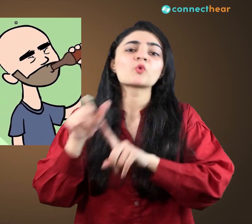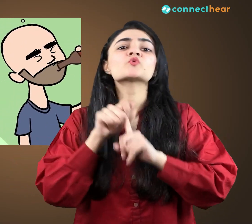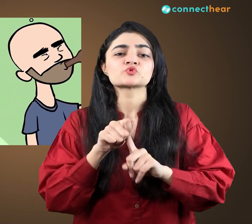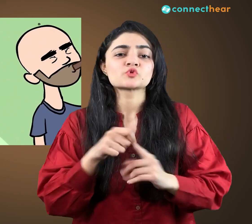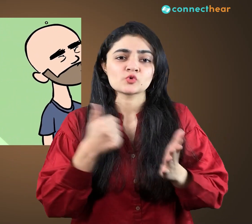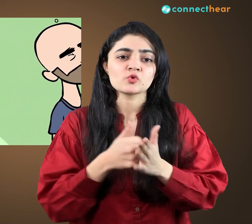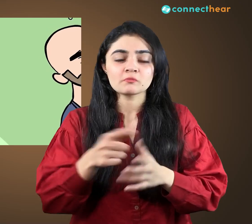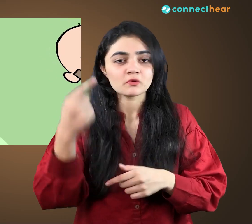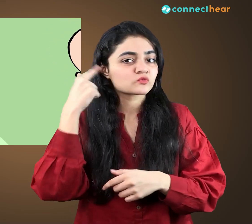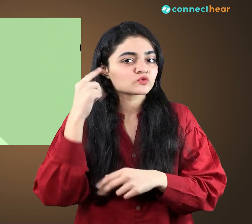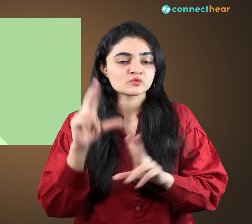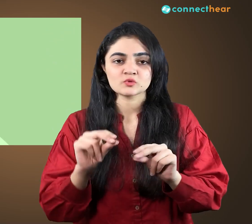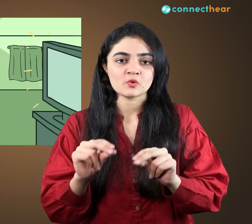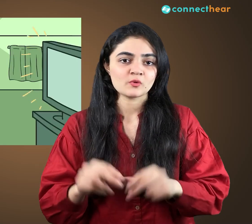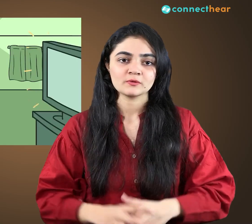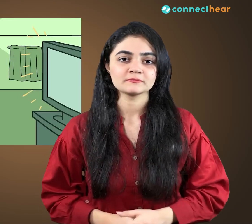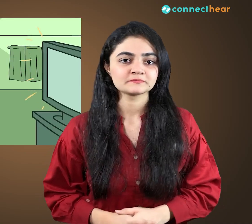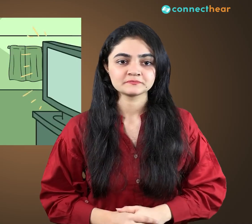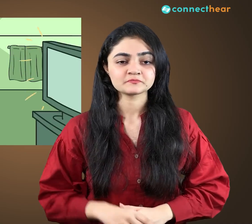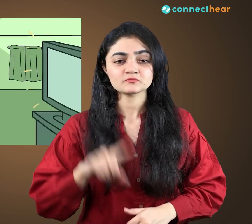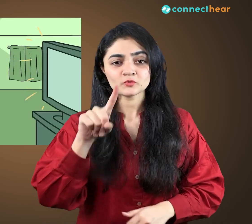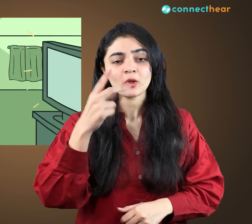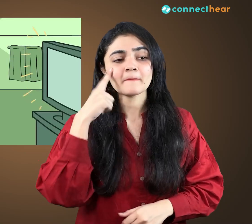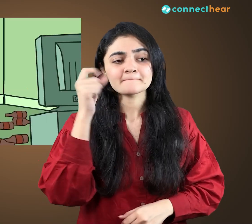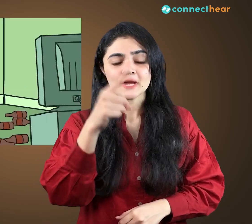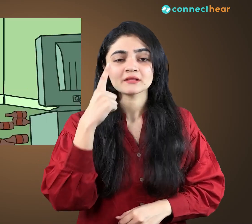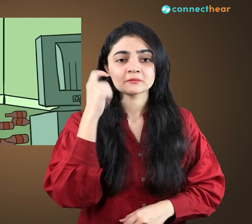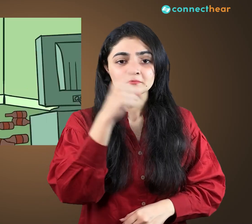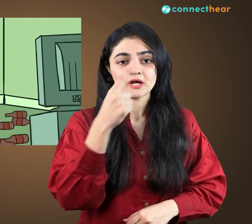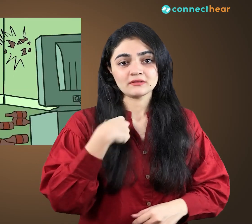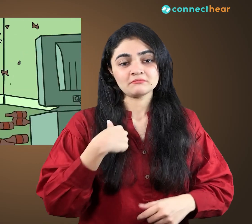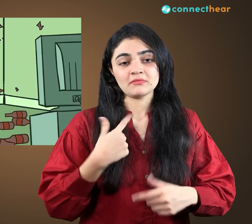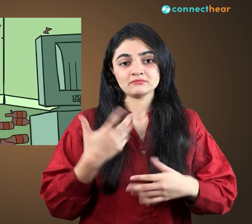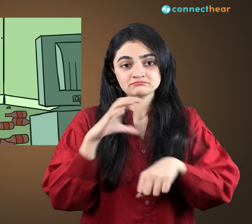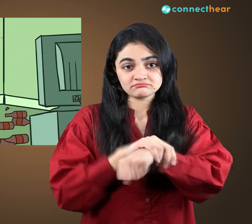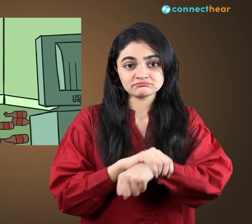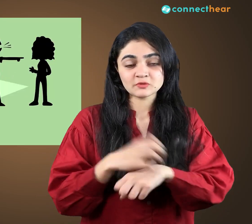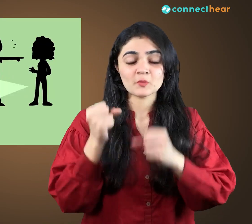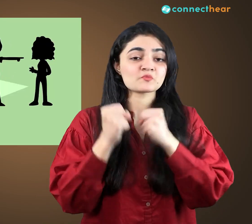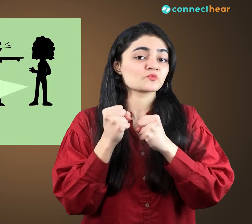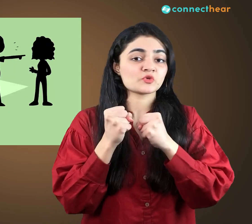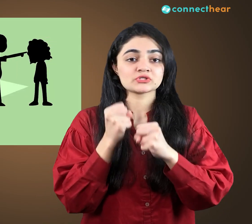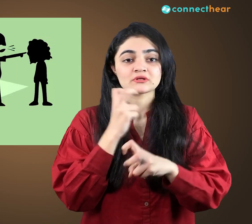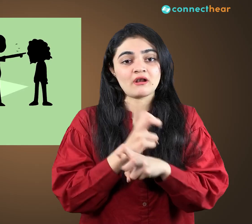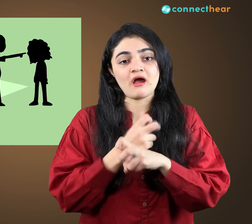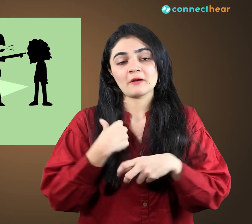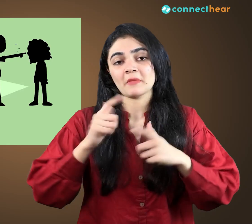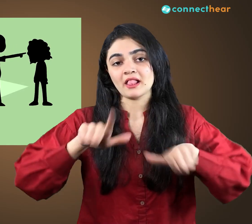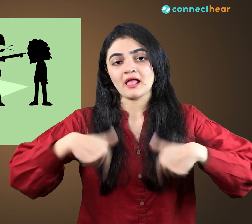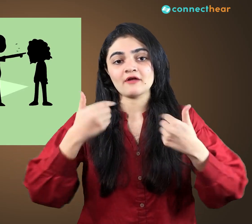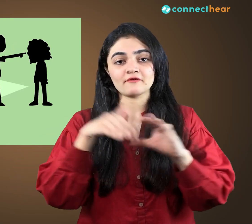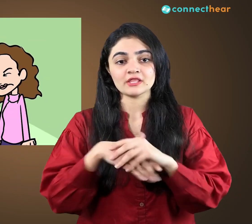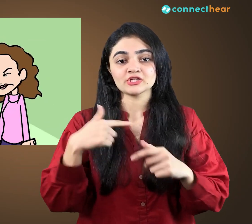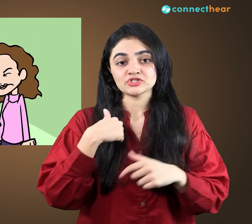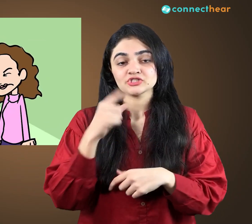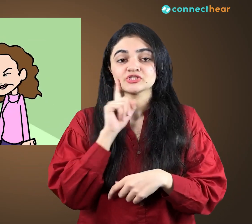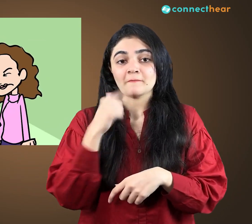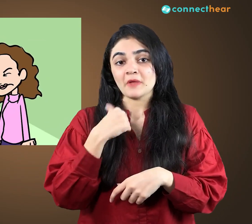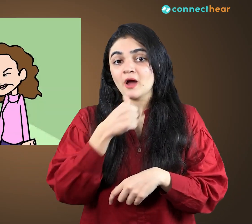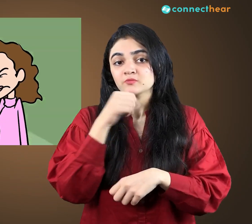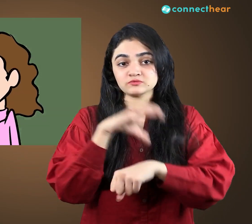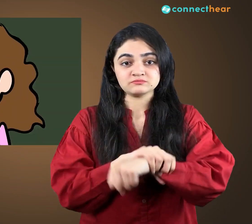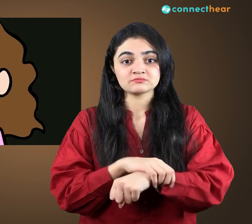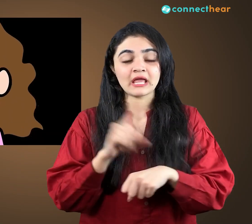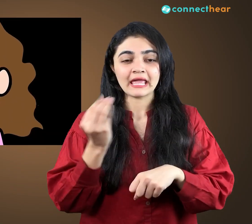he didn't listen to me. Those few months he lived with us after being arrested was one of the hardest times in my life. Then one